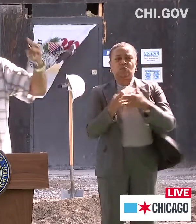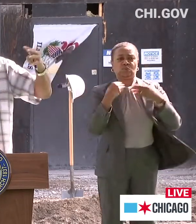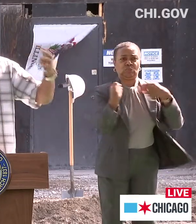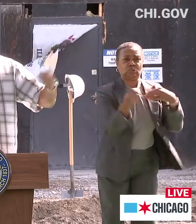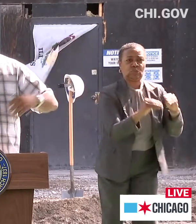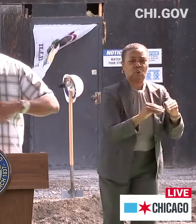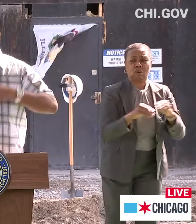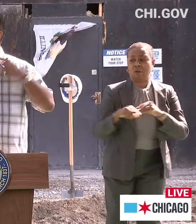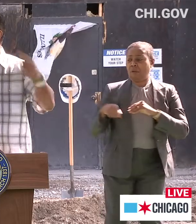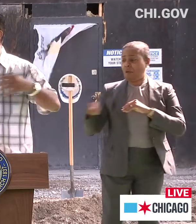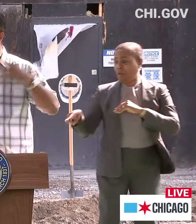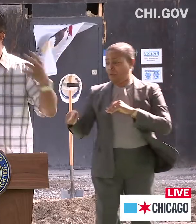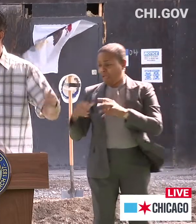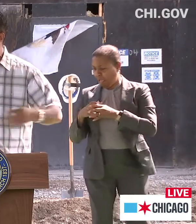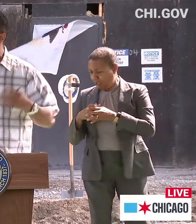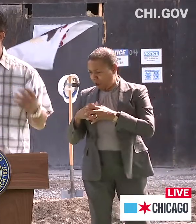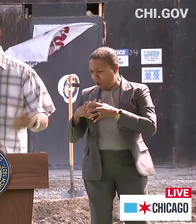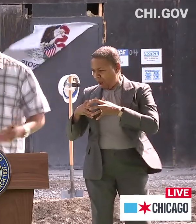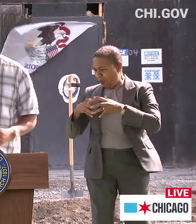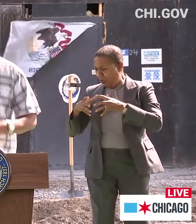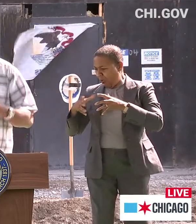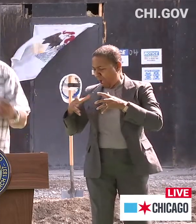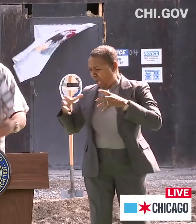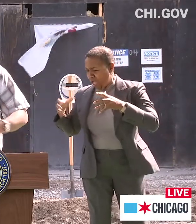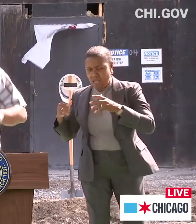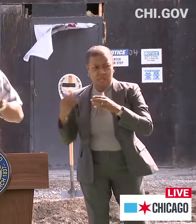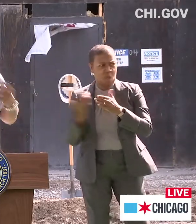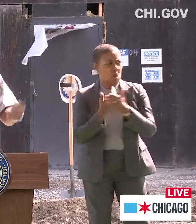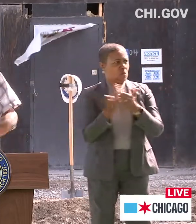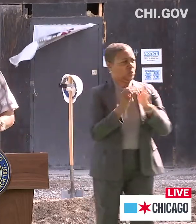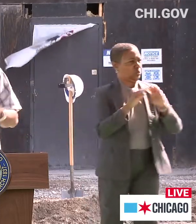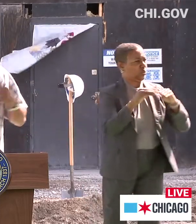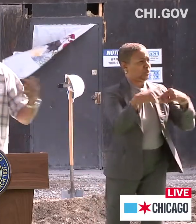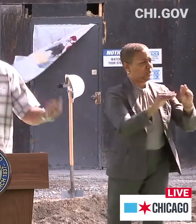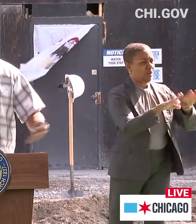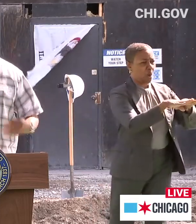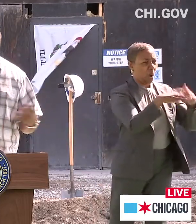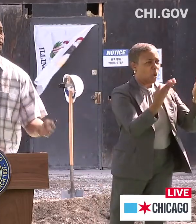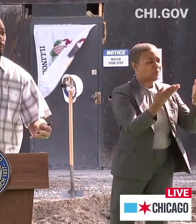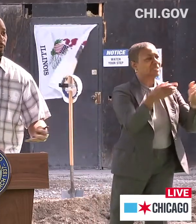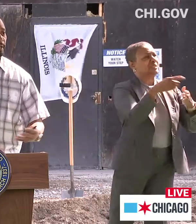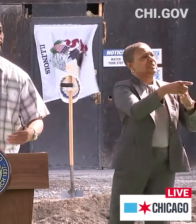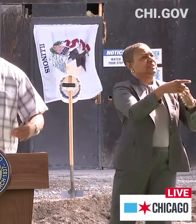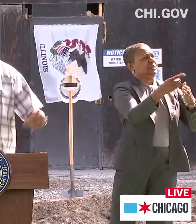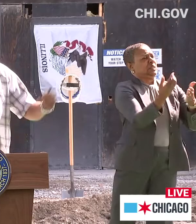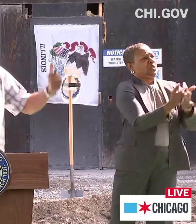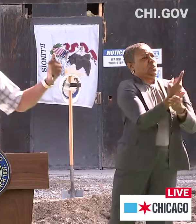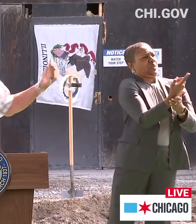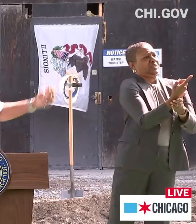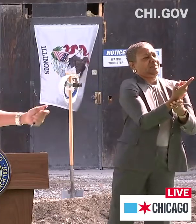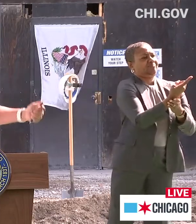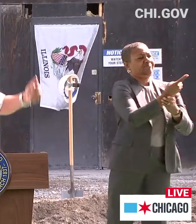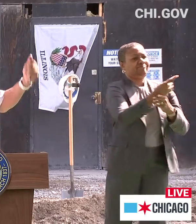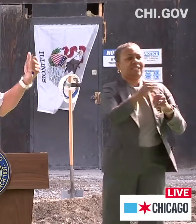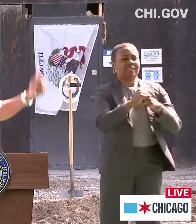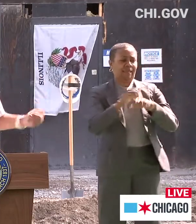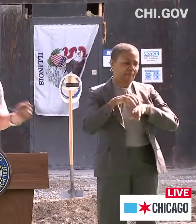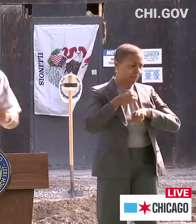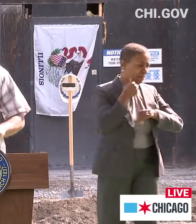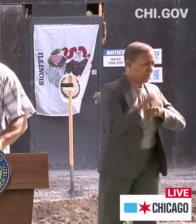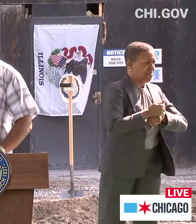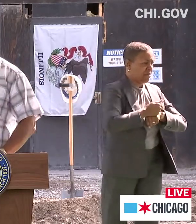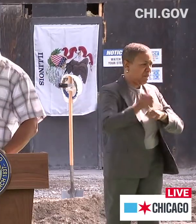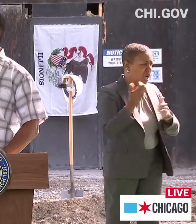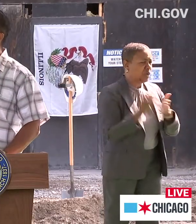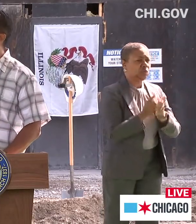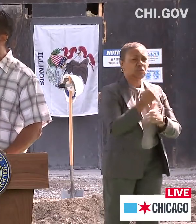bust out at the seams and they needed more product and they needed more area in the community. And so they doubled down and built another